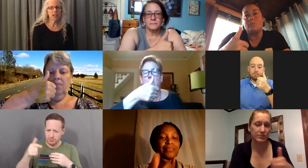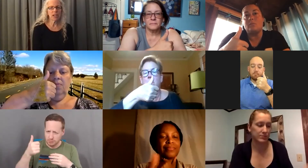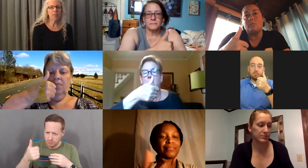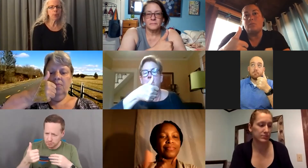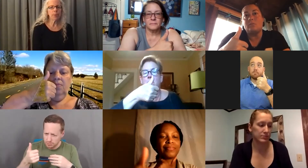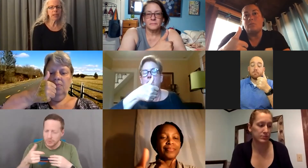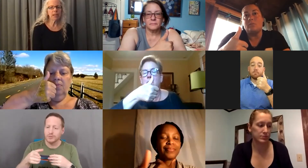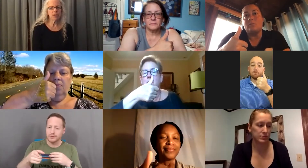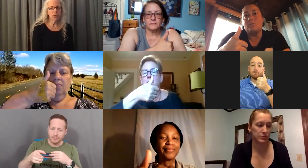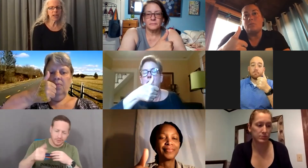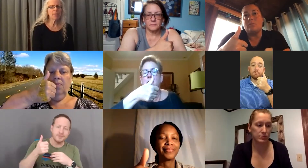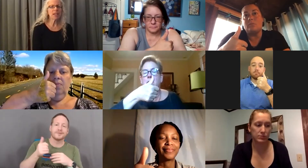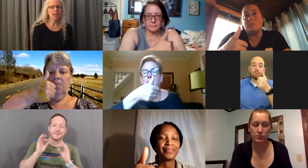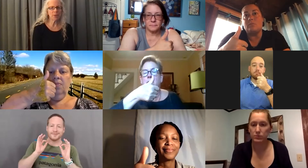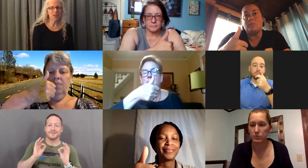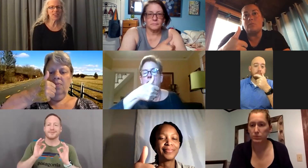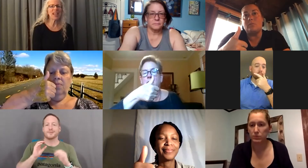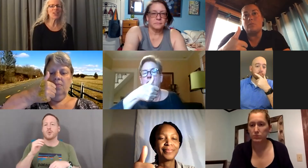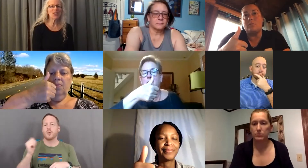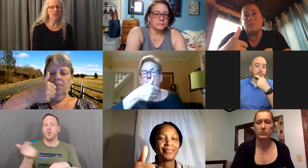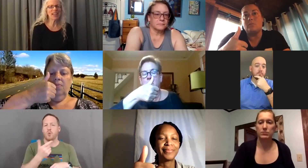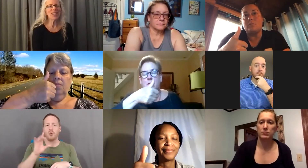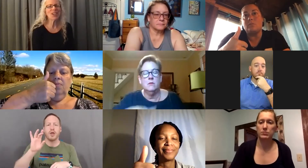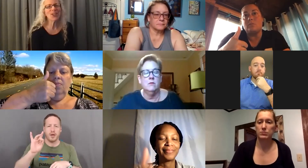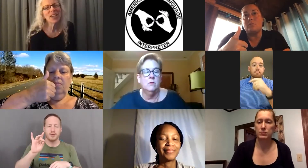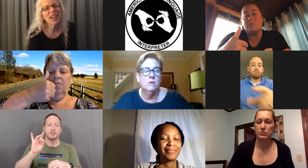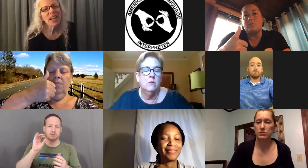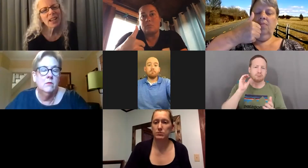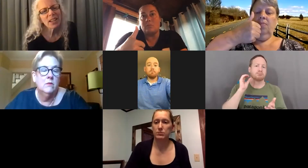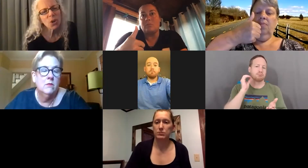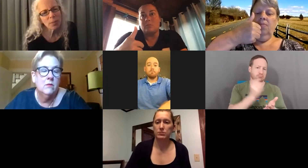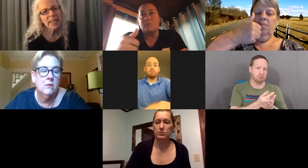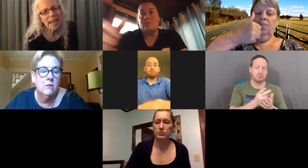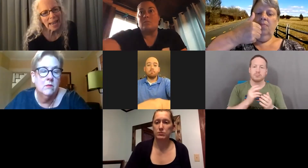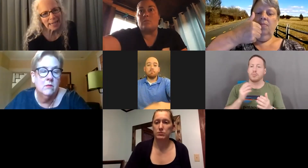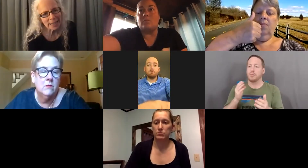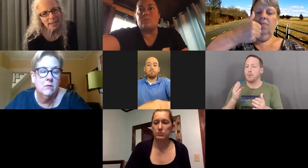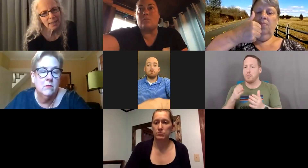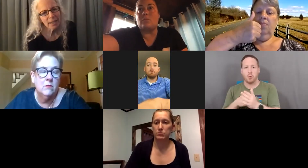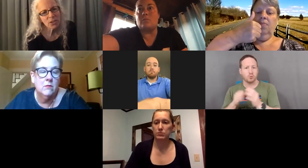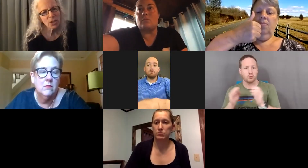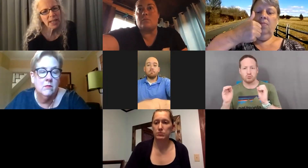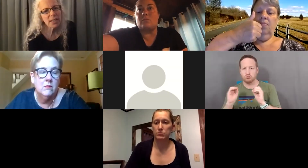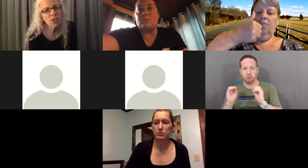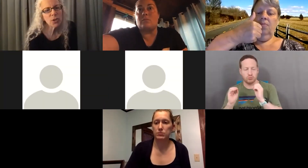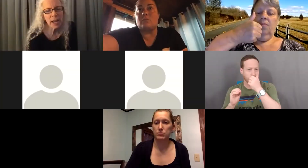And Bunmi, you had a thumbs up? All right, thank you, thank you. So I'm seeing 8. So that's unanimous,